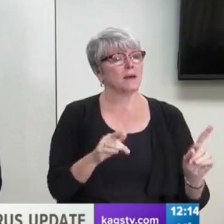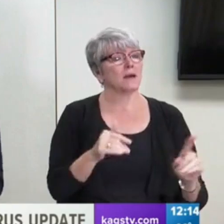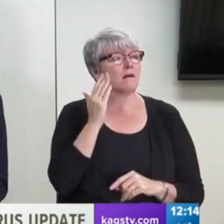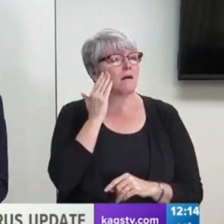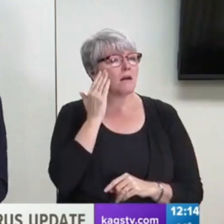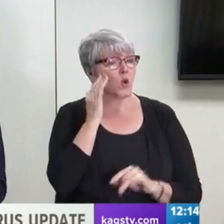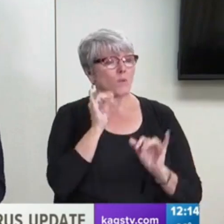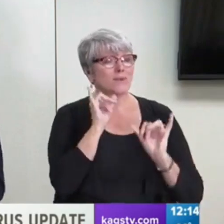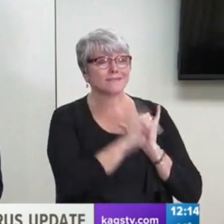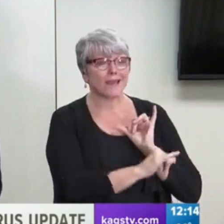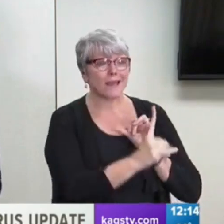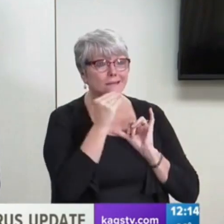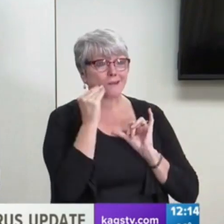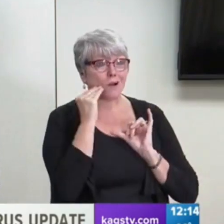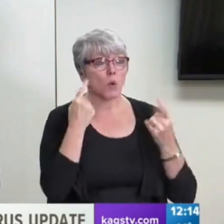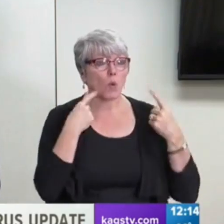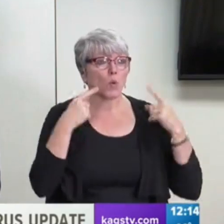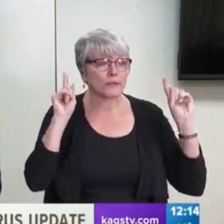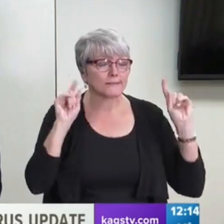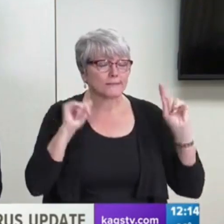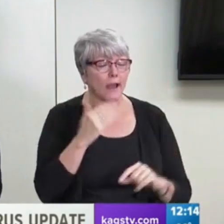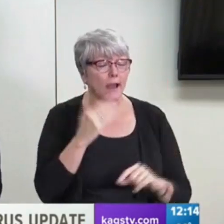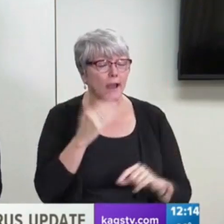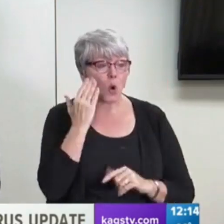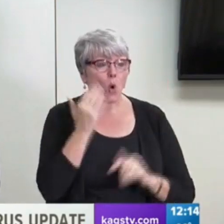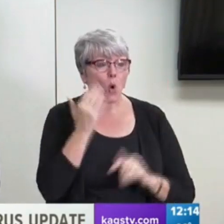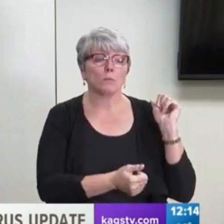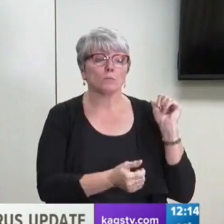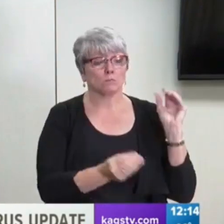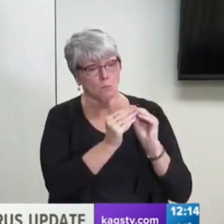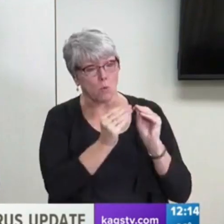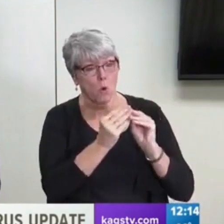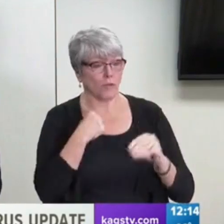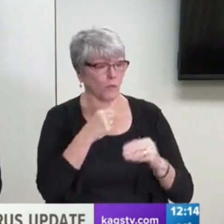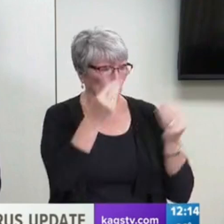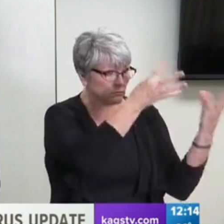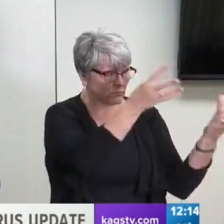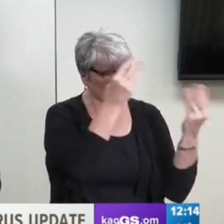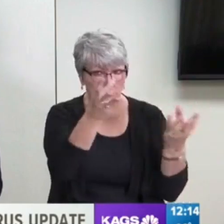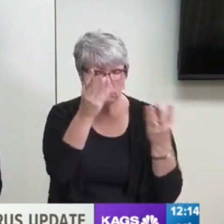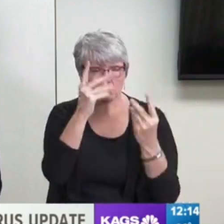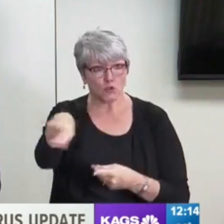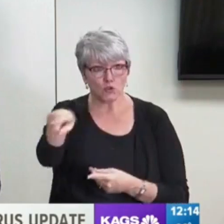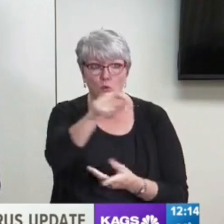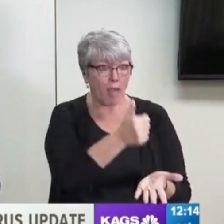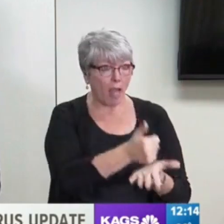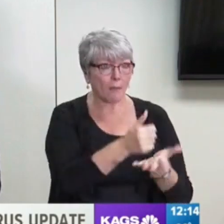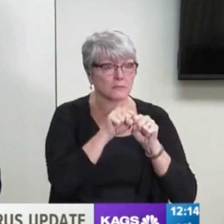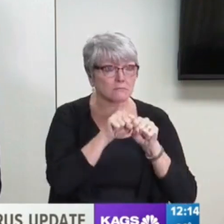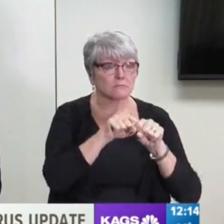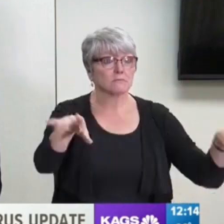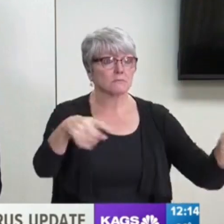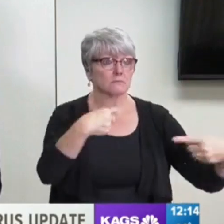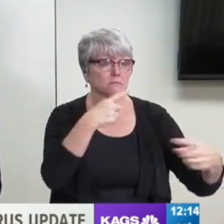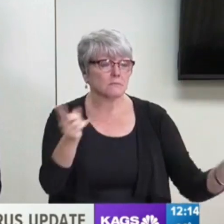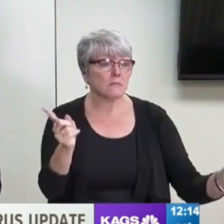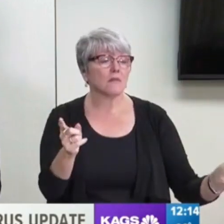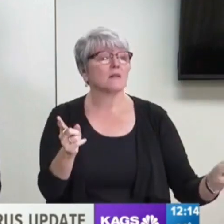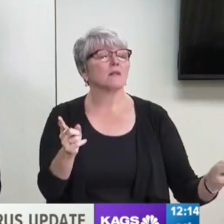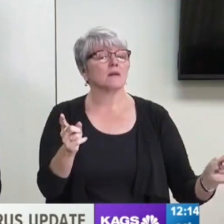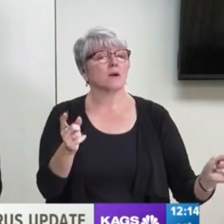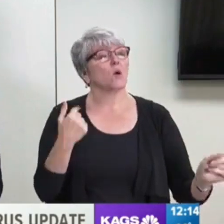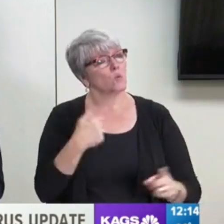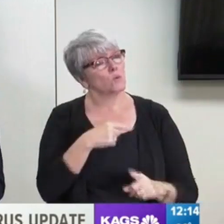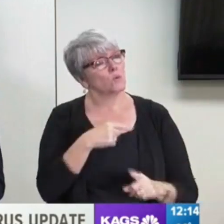that staying home works. And I do know that the more that we get the word out, which all of you are helping us do today, that we